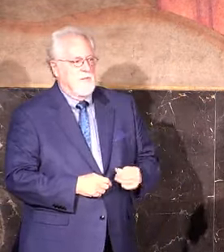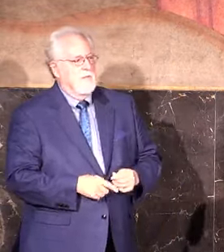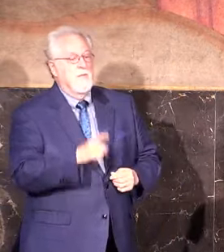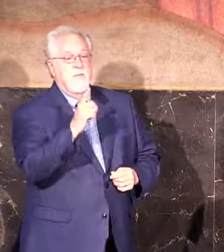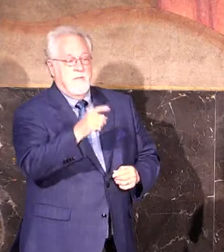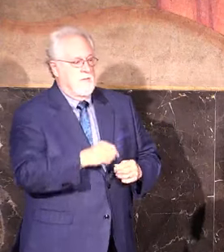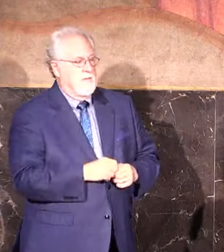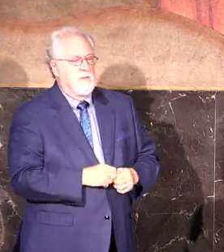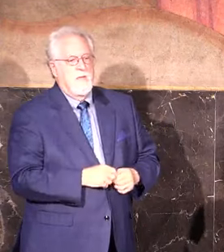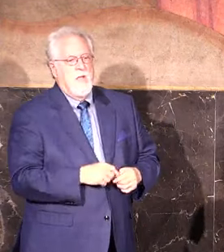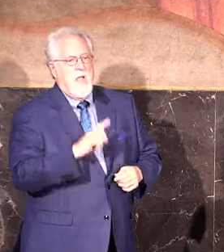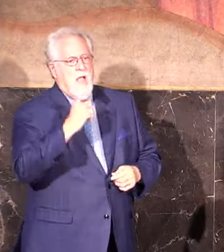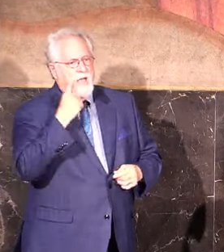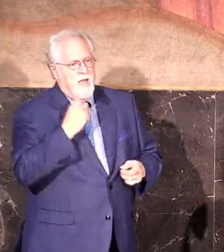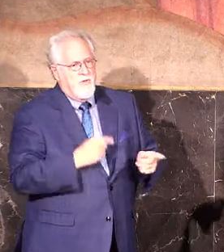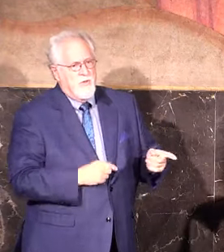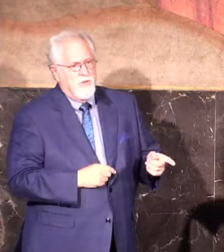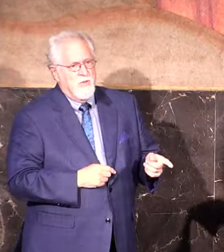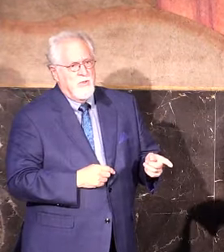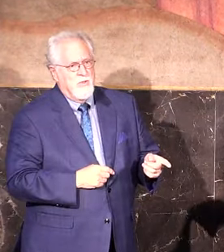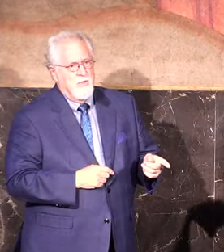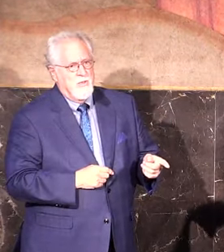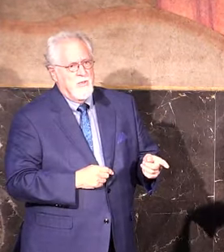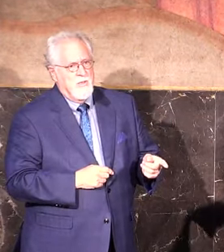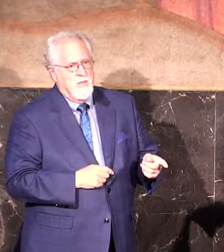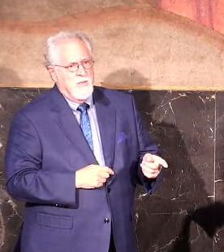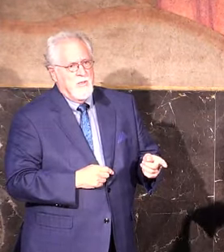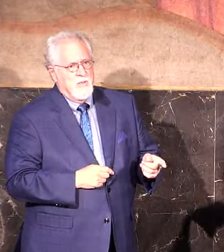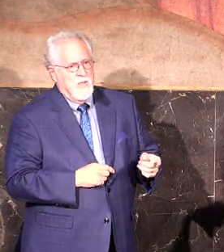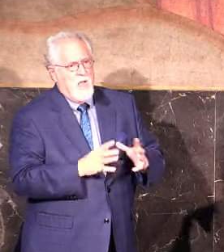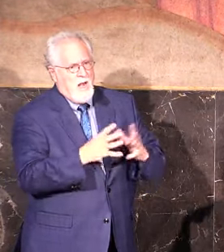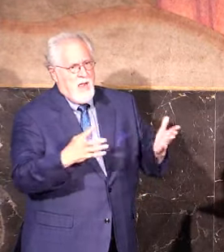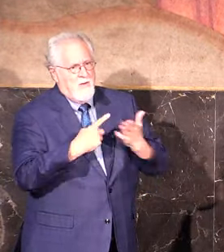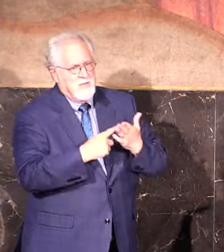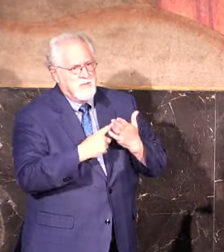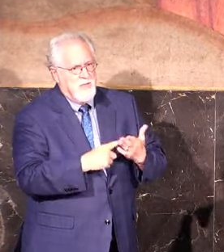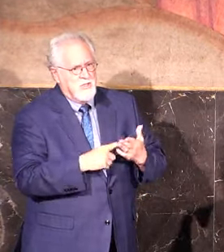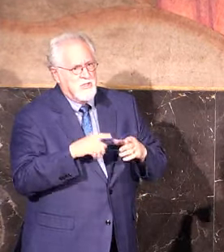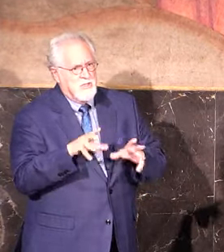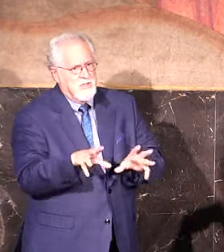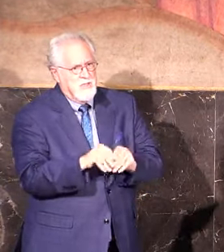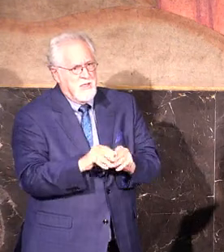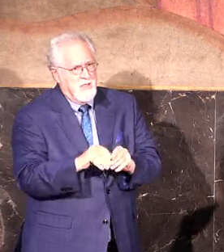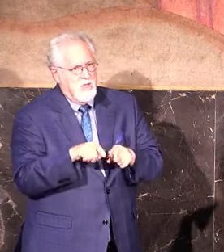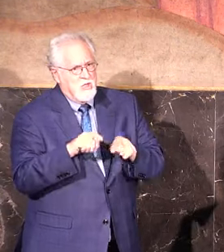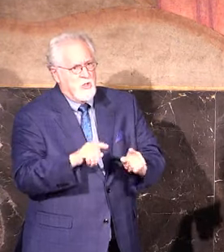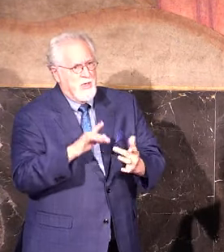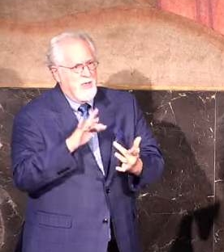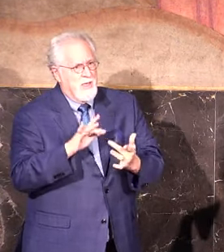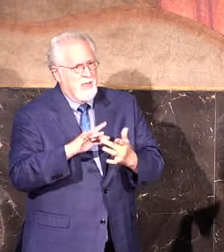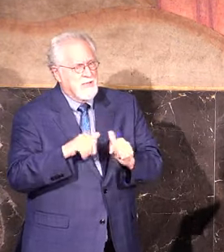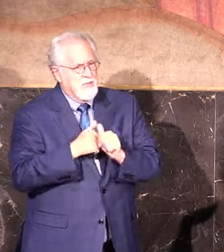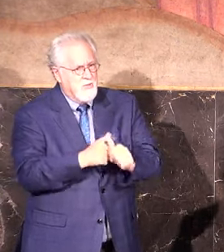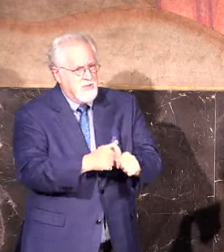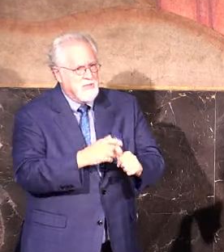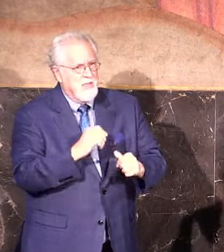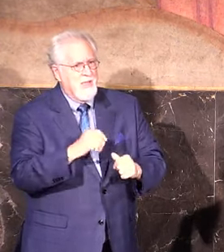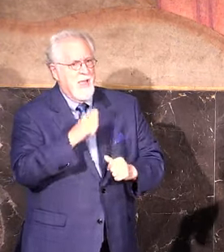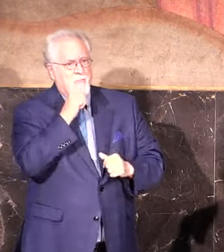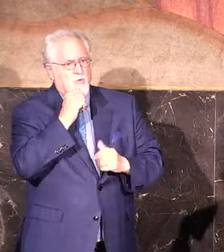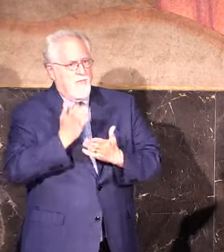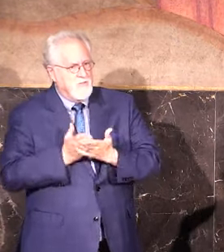Yes, ma'am. Governor, there has been a lot of discussion in this session about contact tracing and concerns about privacy rights